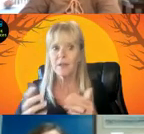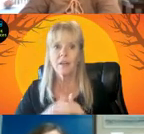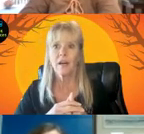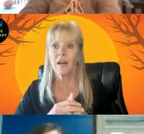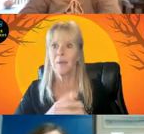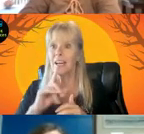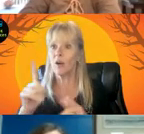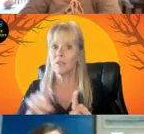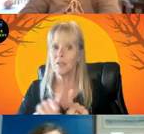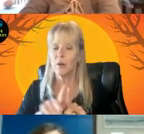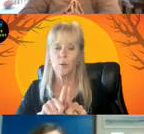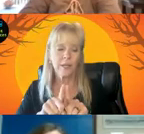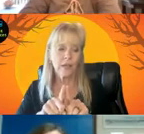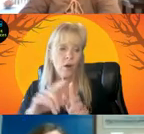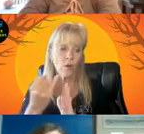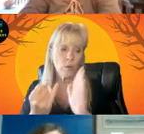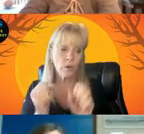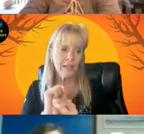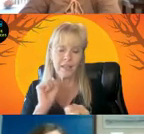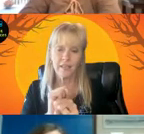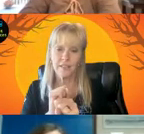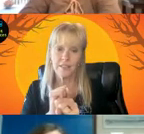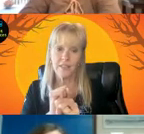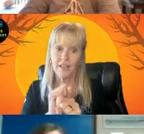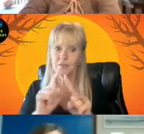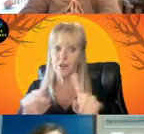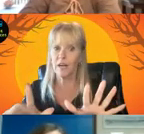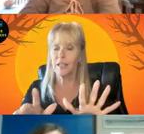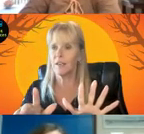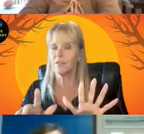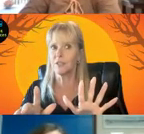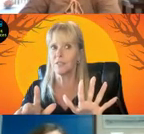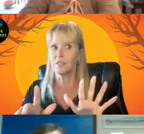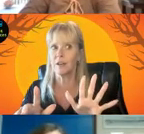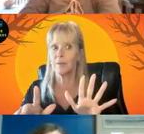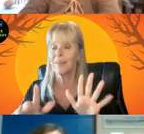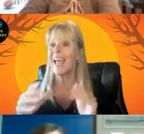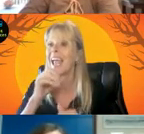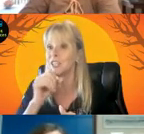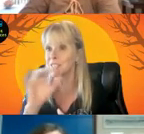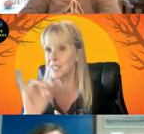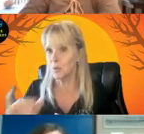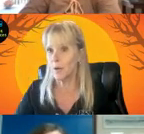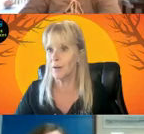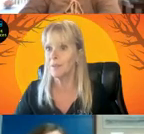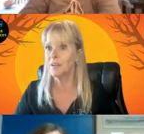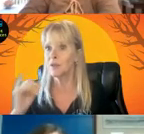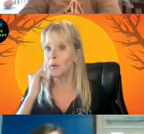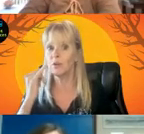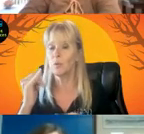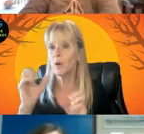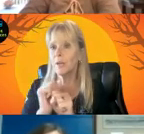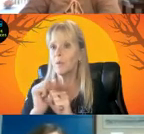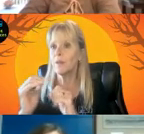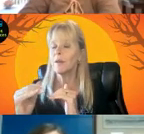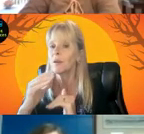ethnicity. And also the artwork has a variety of just ages as well. So